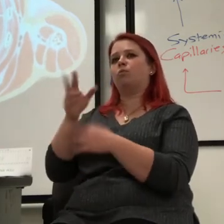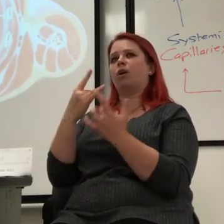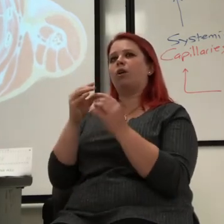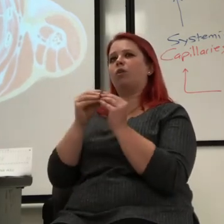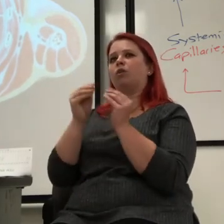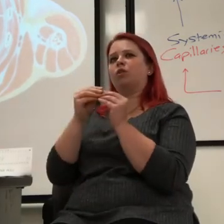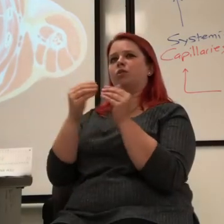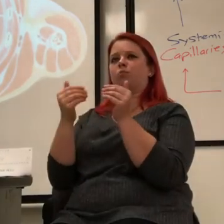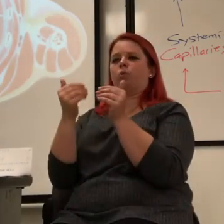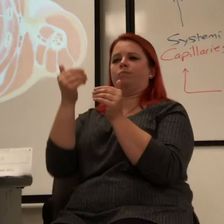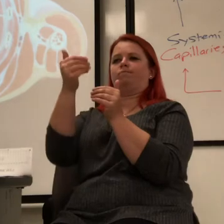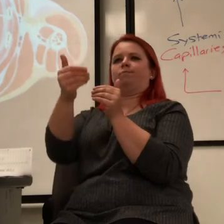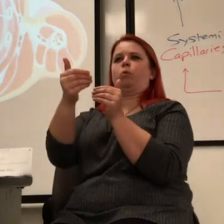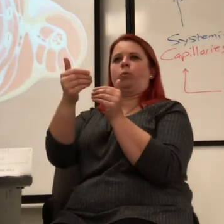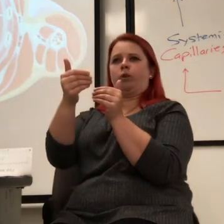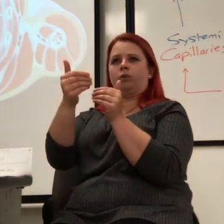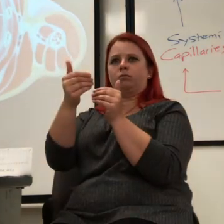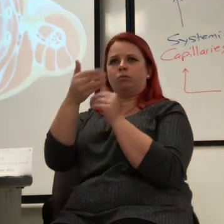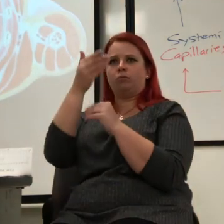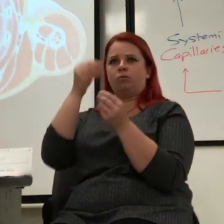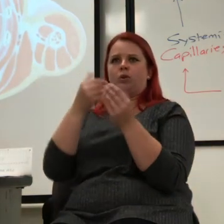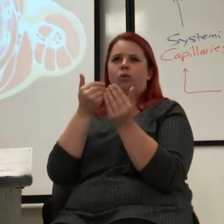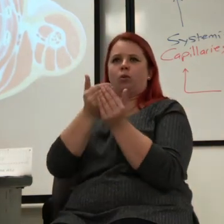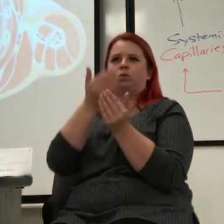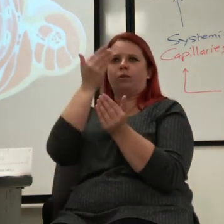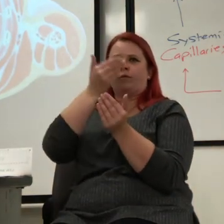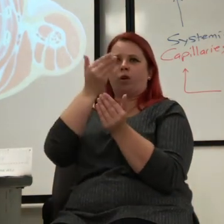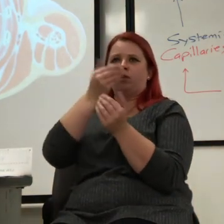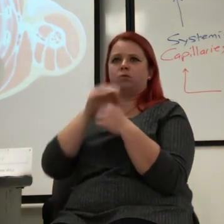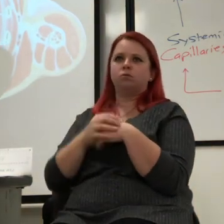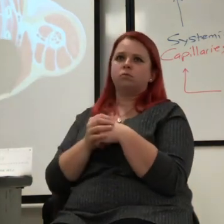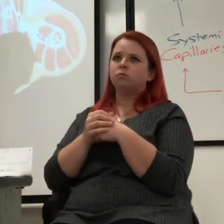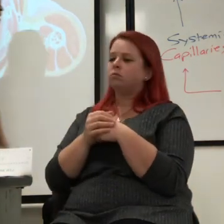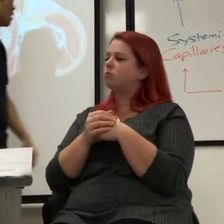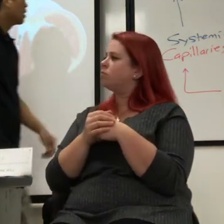the left heart? So this is one thing I want you to see.